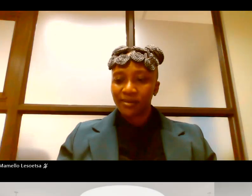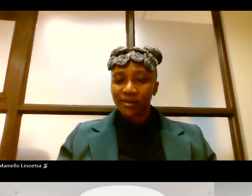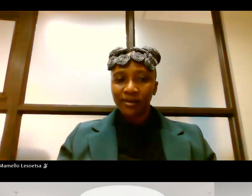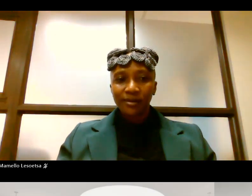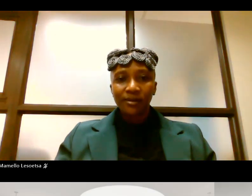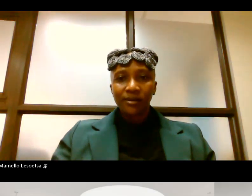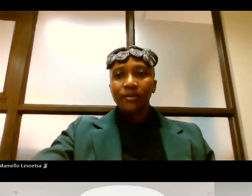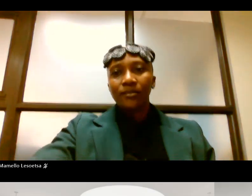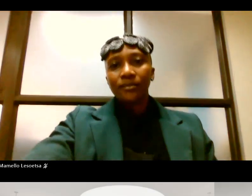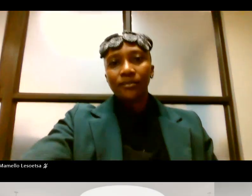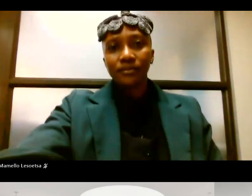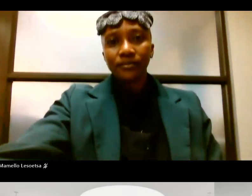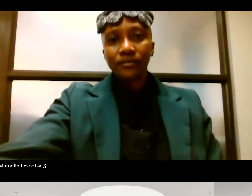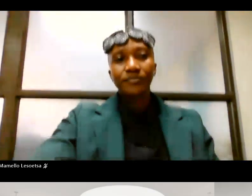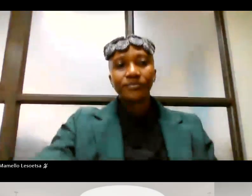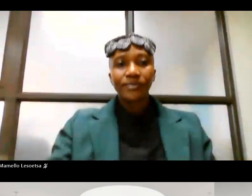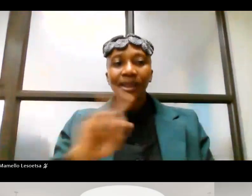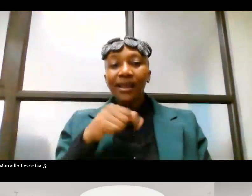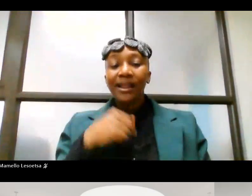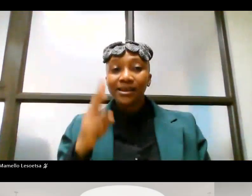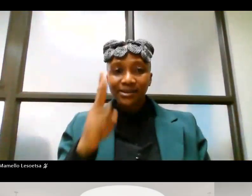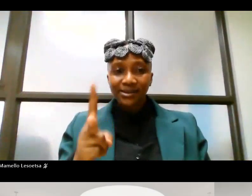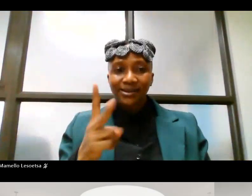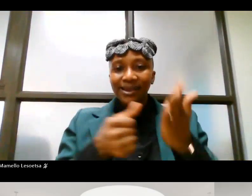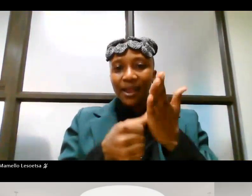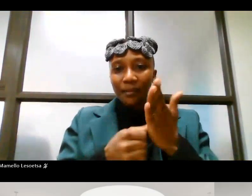Nati, Michelle.